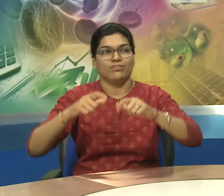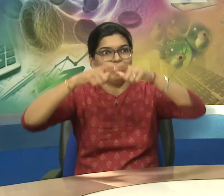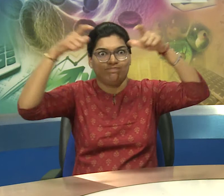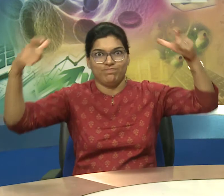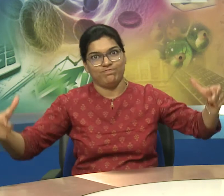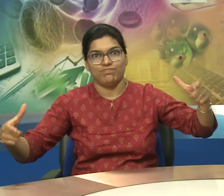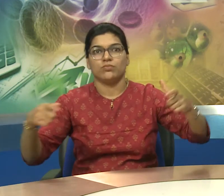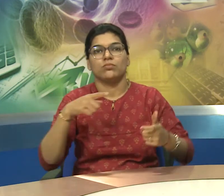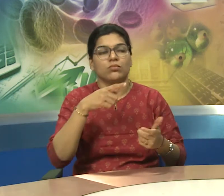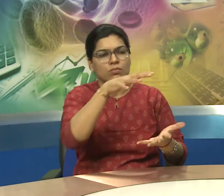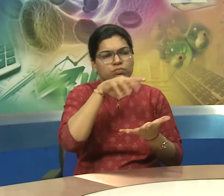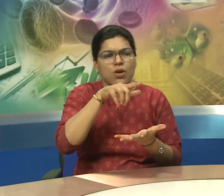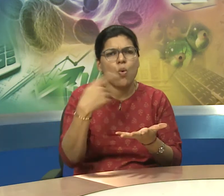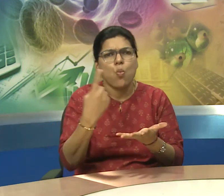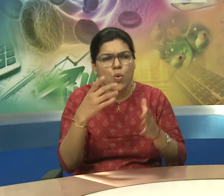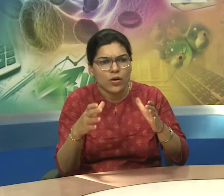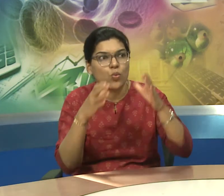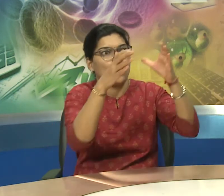storage of goods.